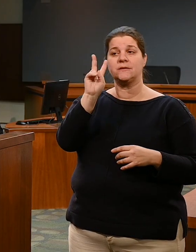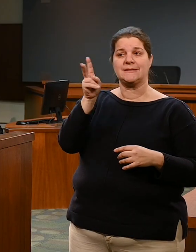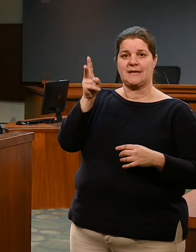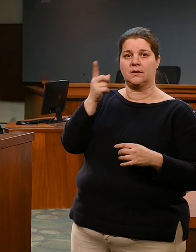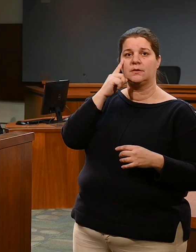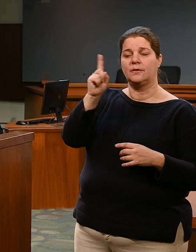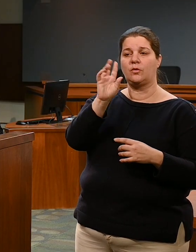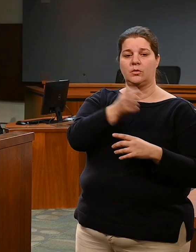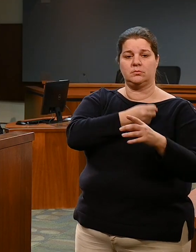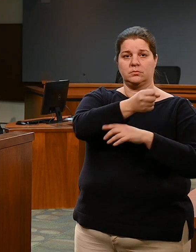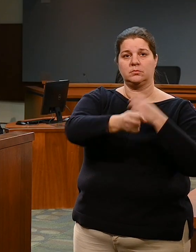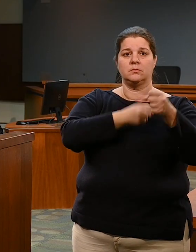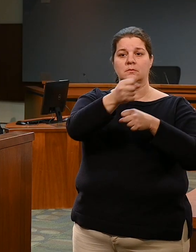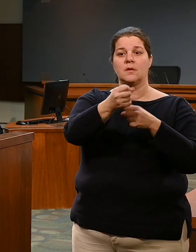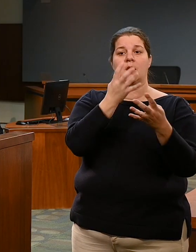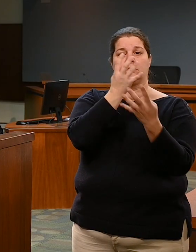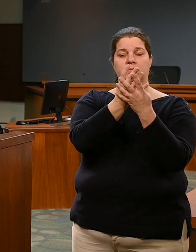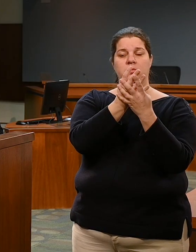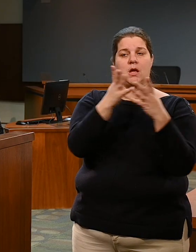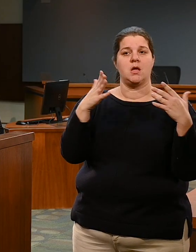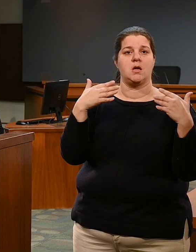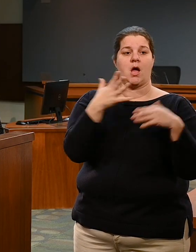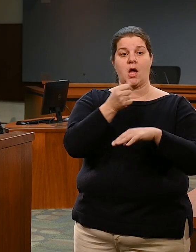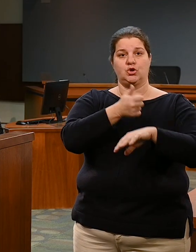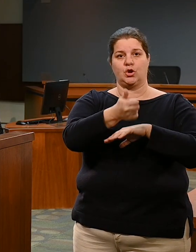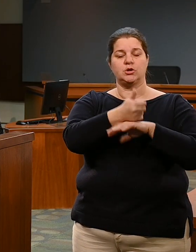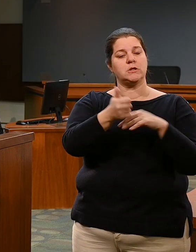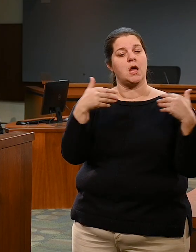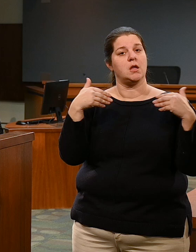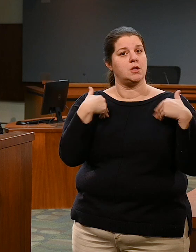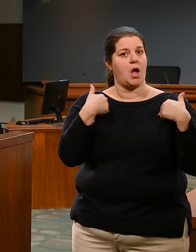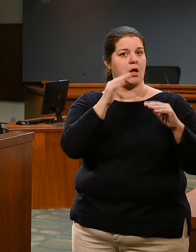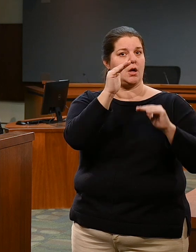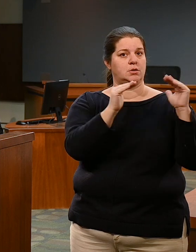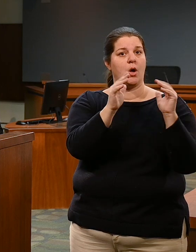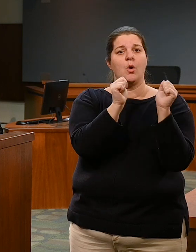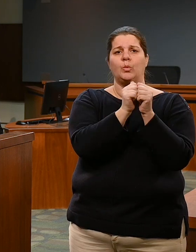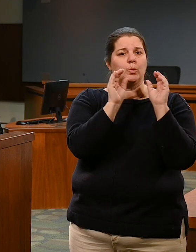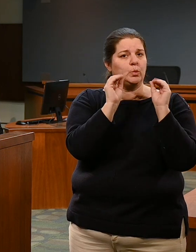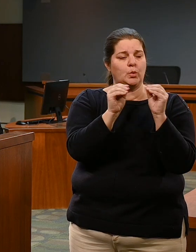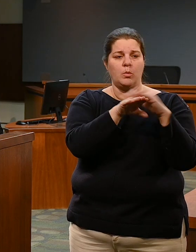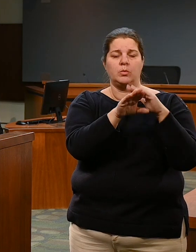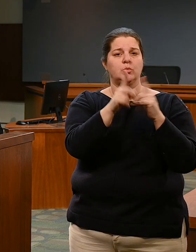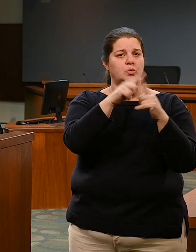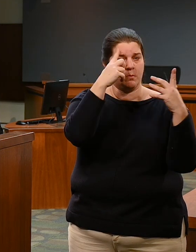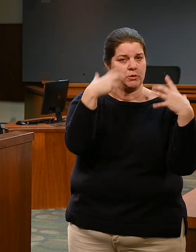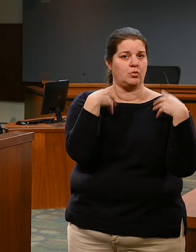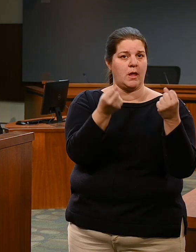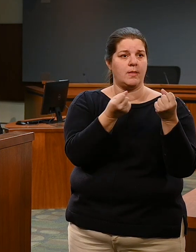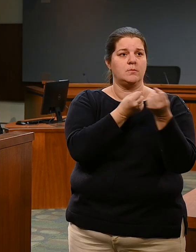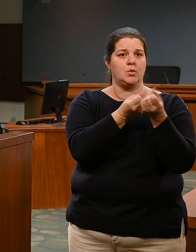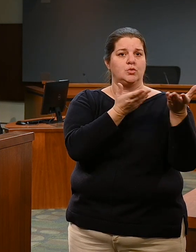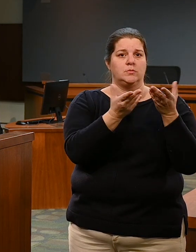and incarcerating our young people in adult prisons without access to mental health and supportive services they